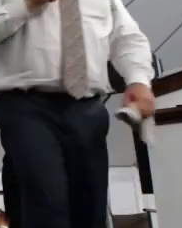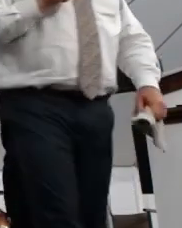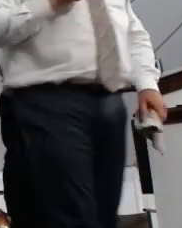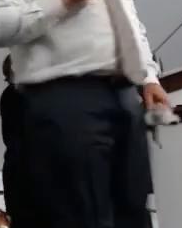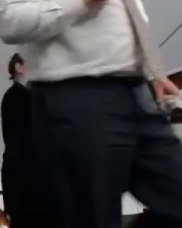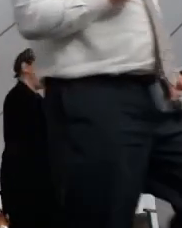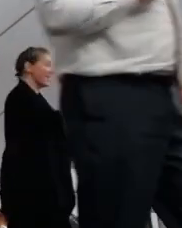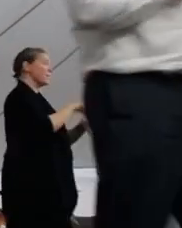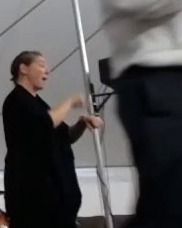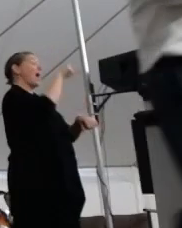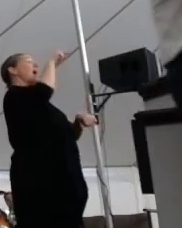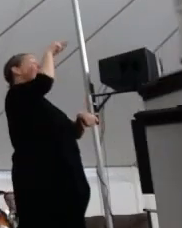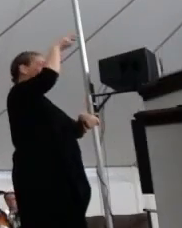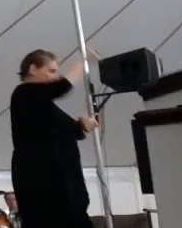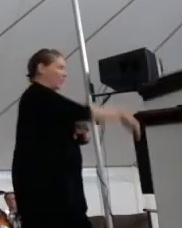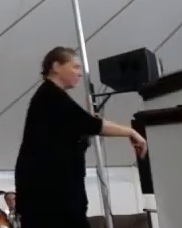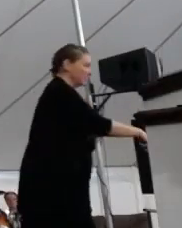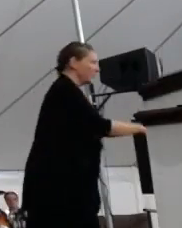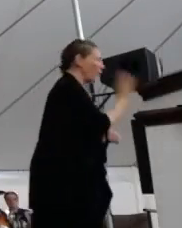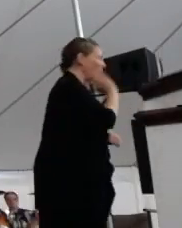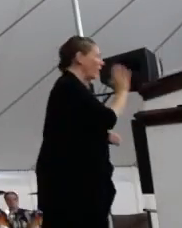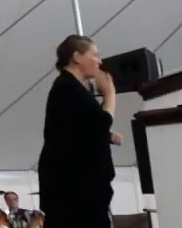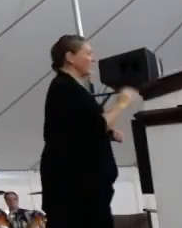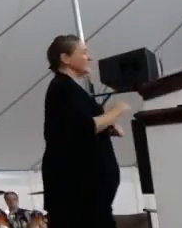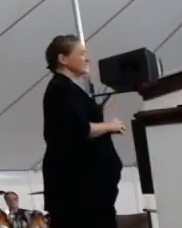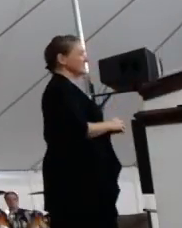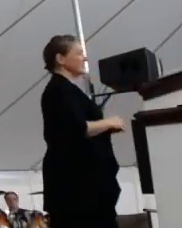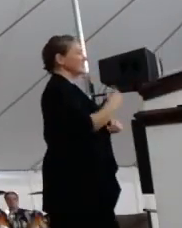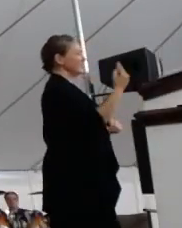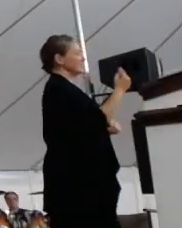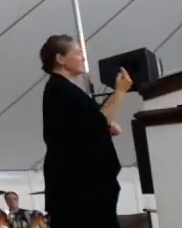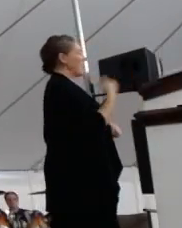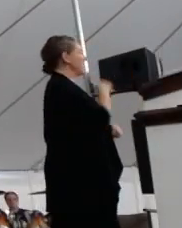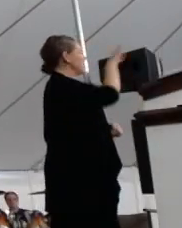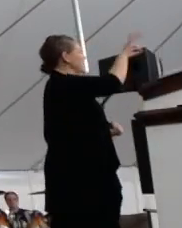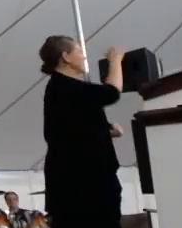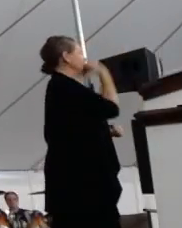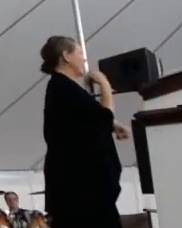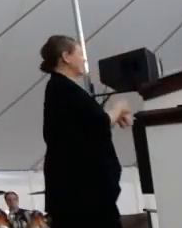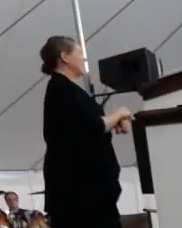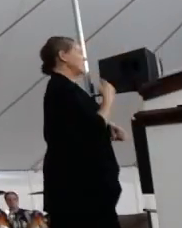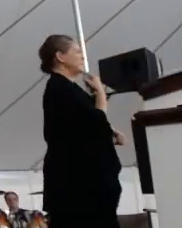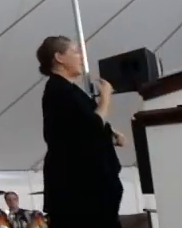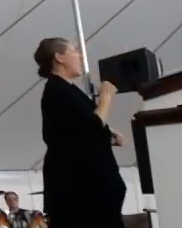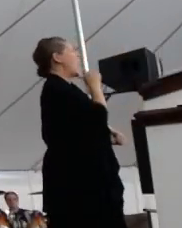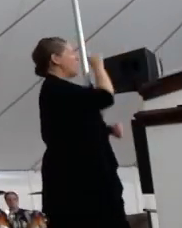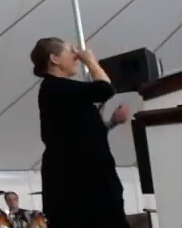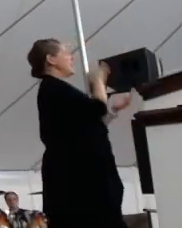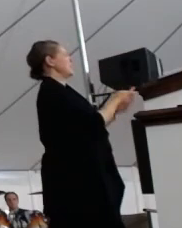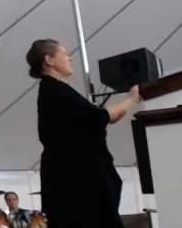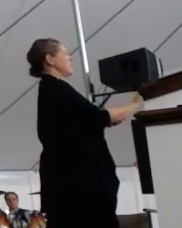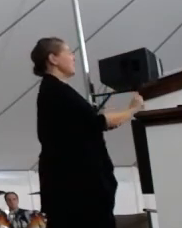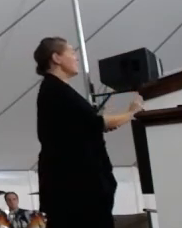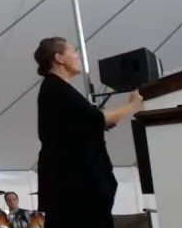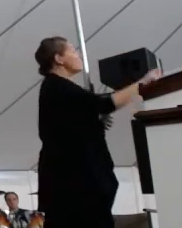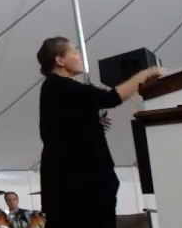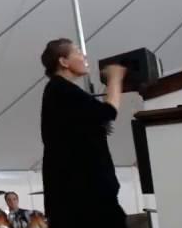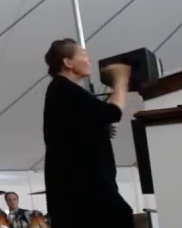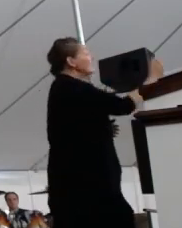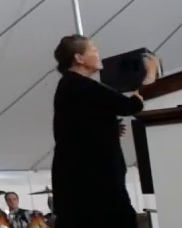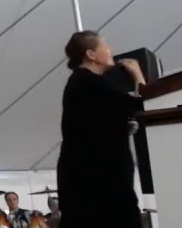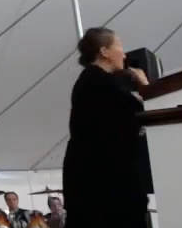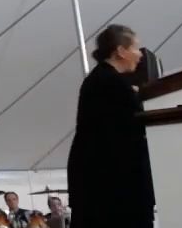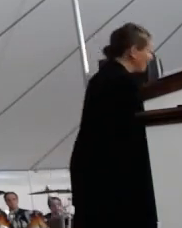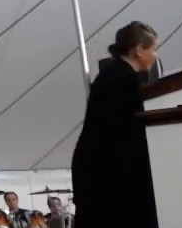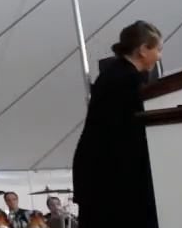Let me say this. This always gets me. I was preaching last night, and somebody said, well, I just don't believe it. They didn't tell me that. I felt that. I just don't